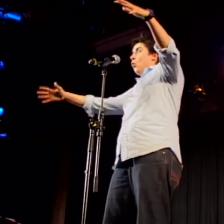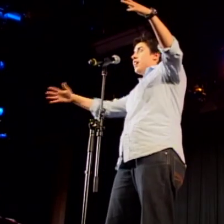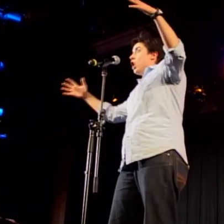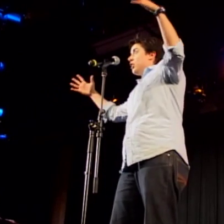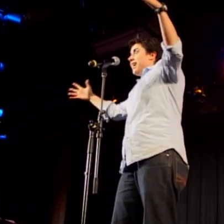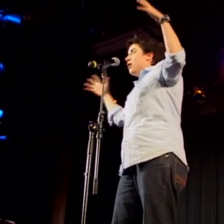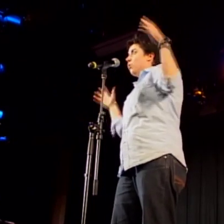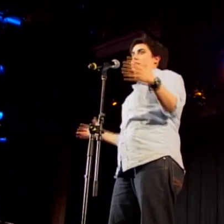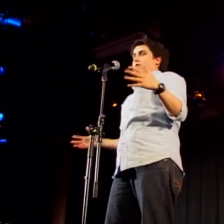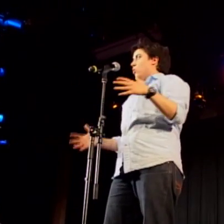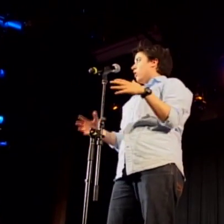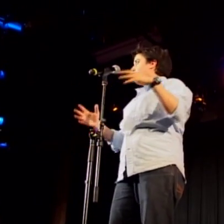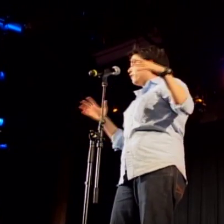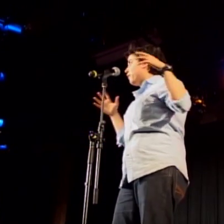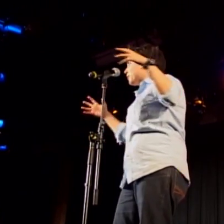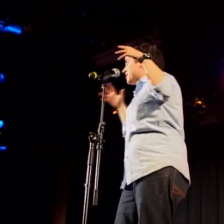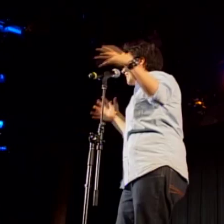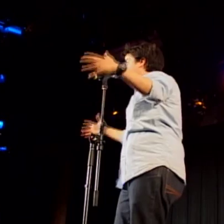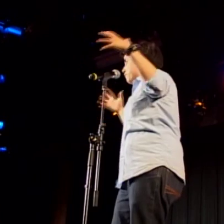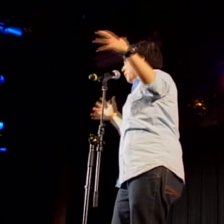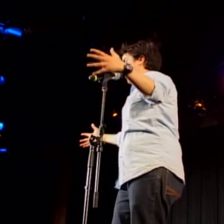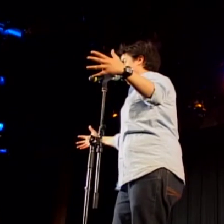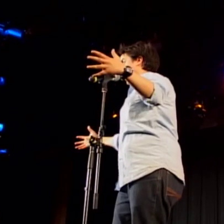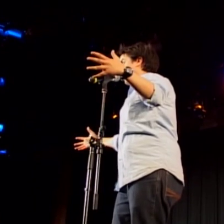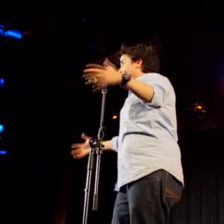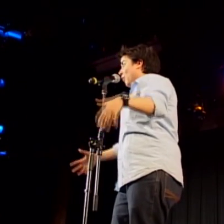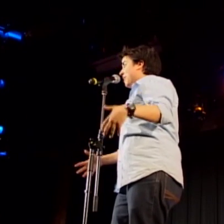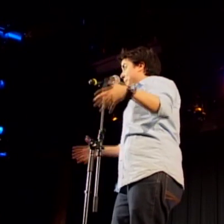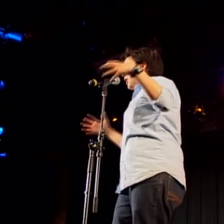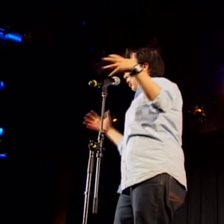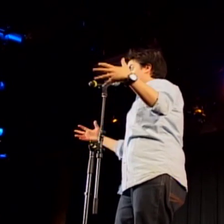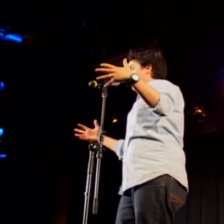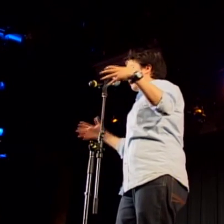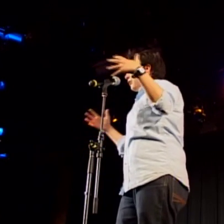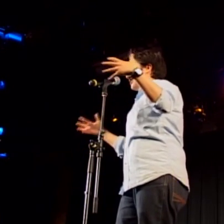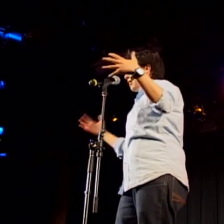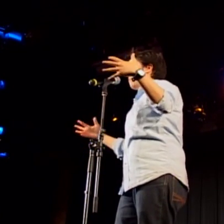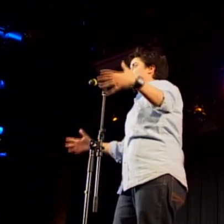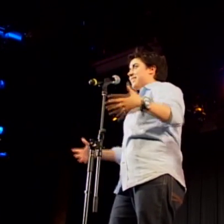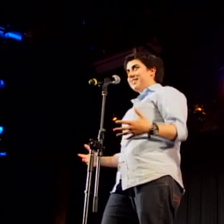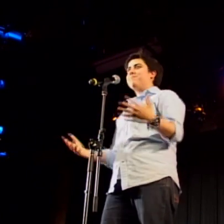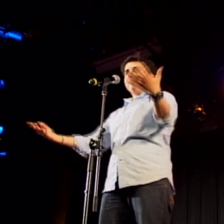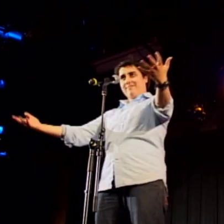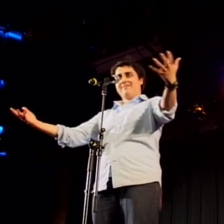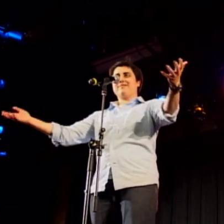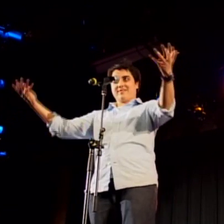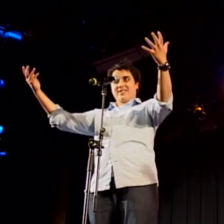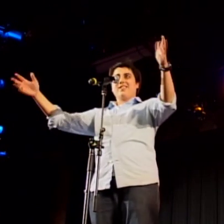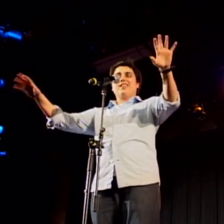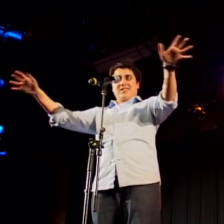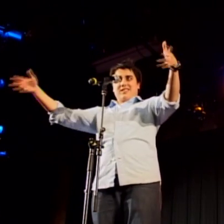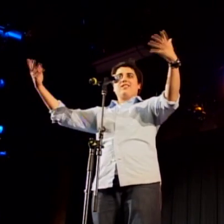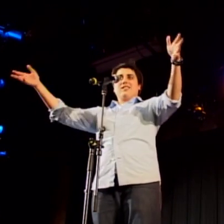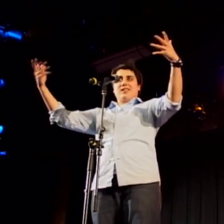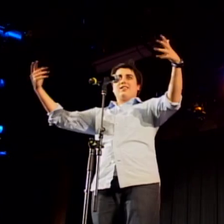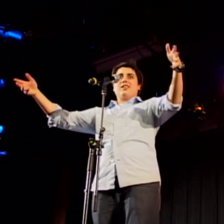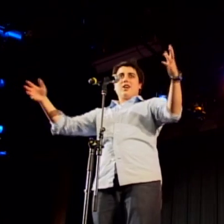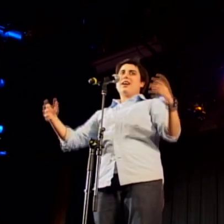if we all can't wait for the first deaf president? Wouldn't that be awesome, the first deaf president?